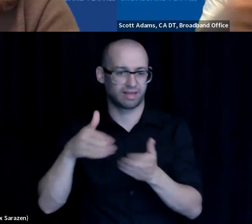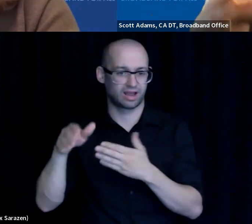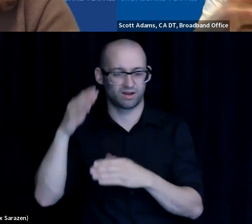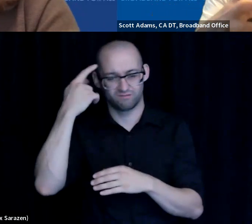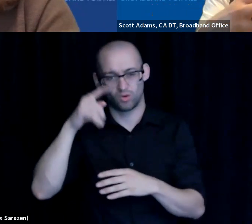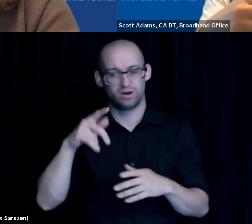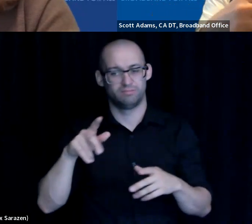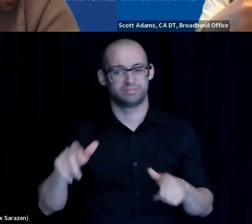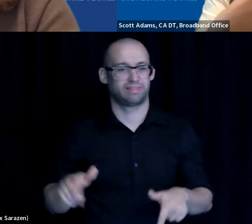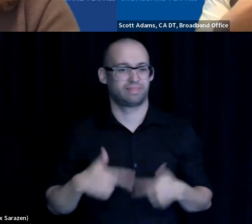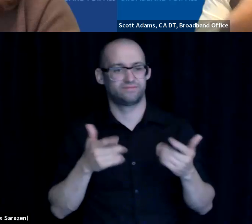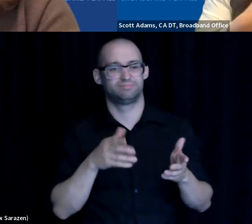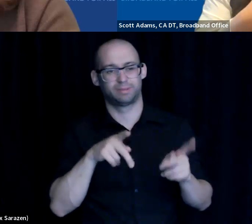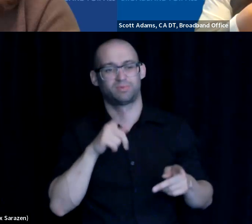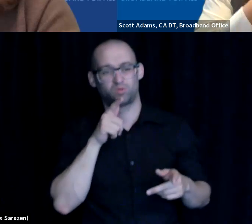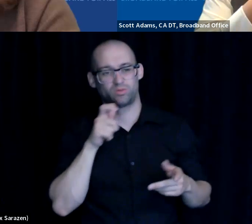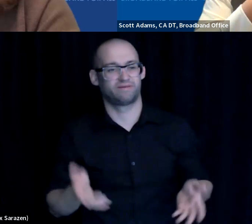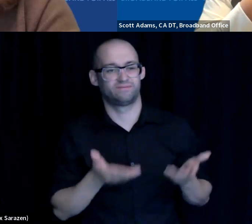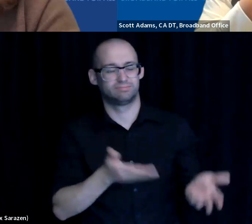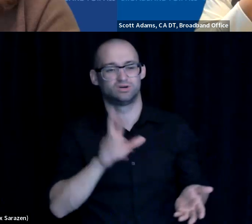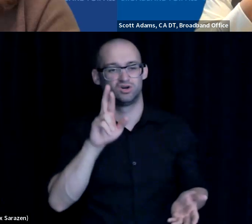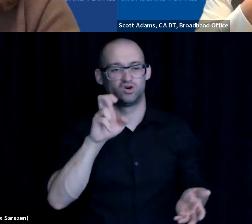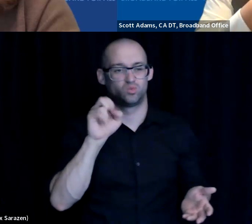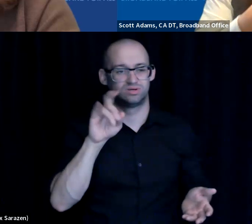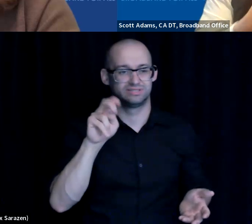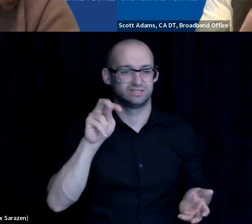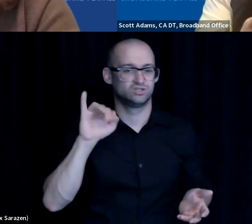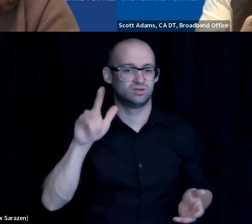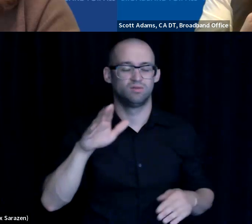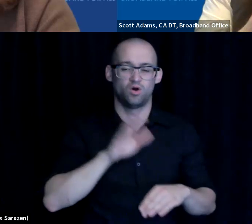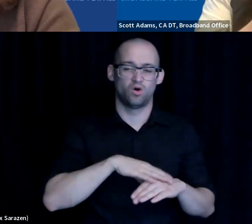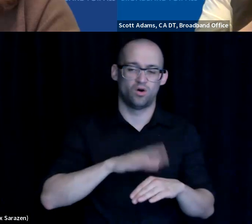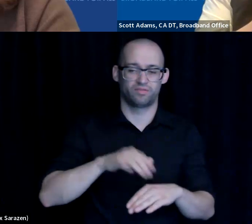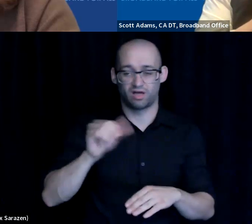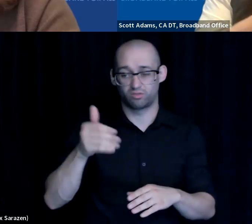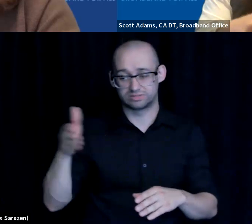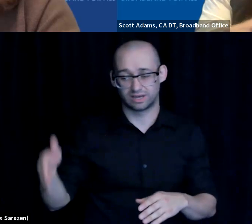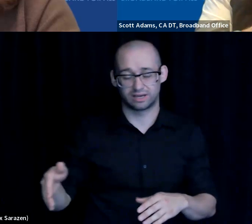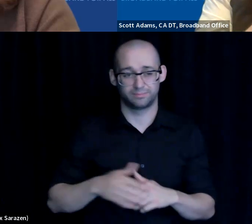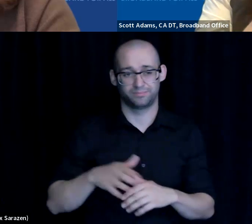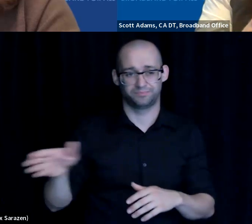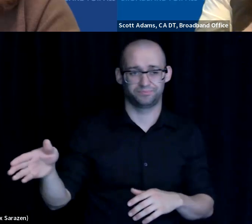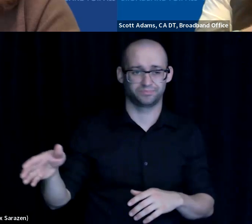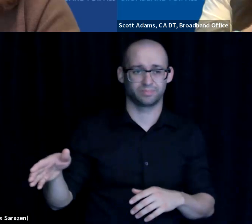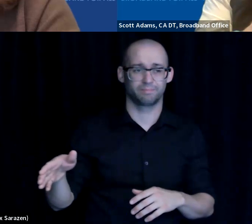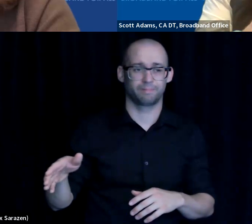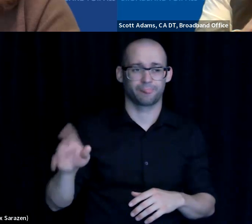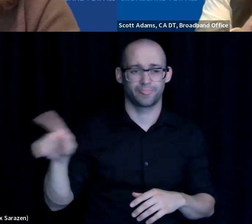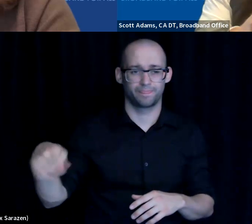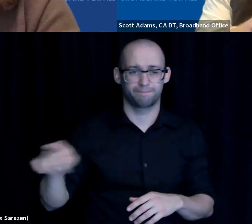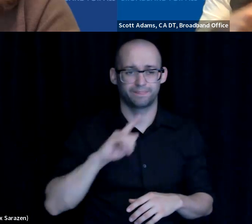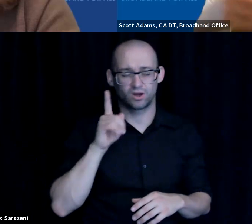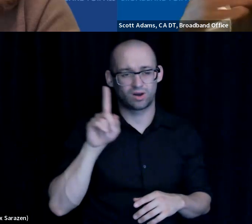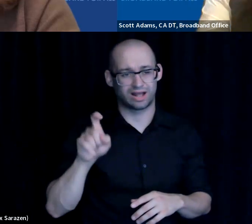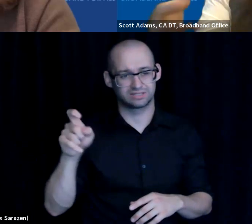On the DEEM tool, the state, both the Department of Technology and the PUC, are being asked to